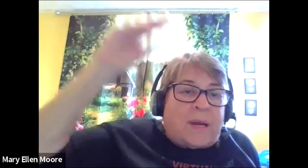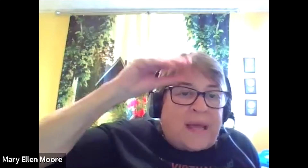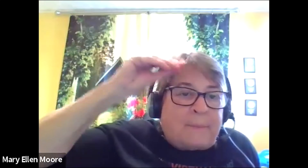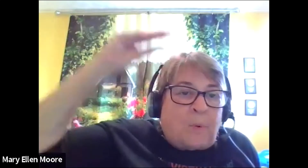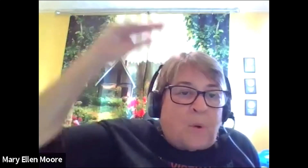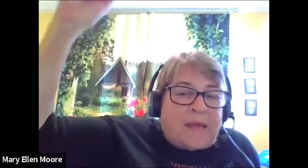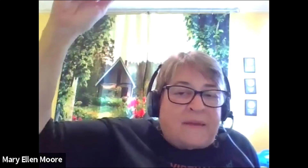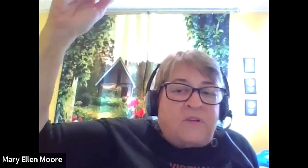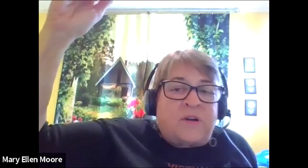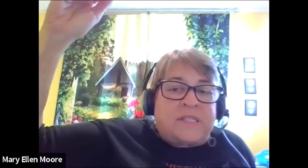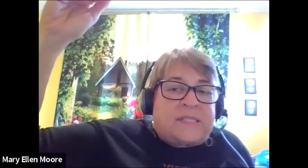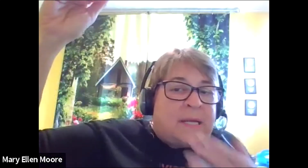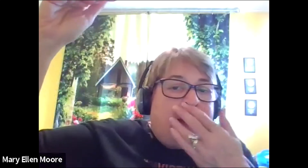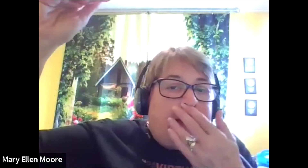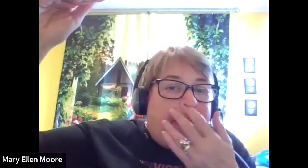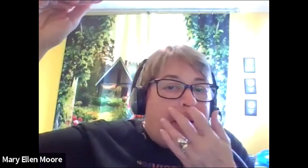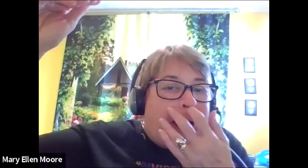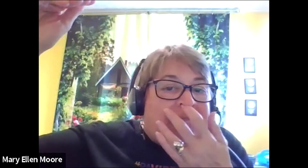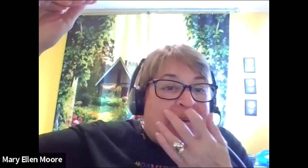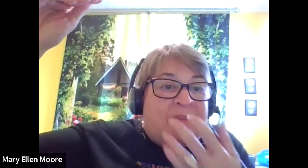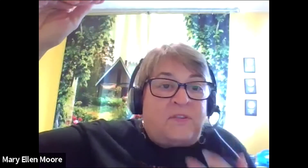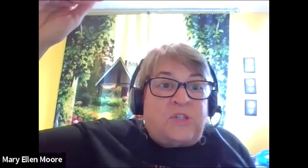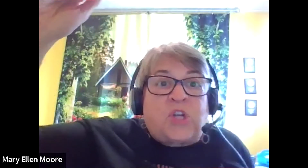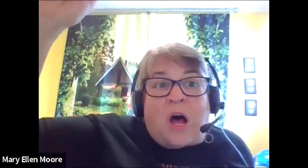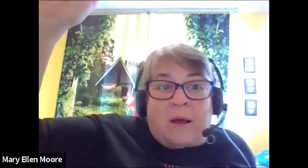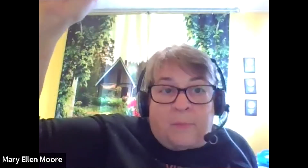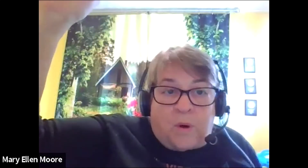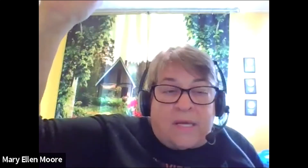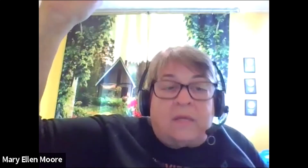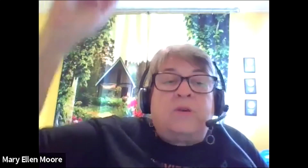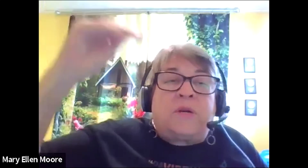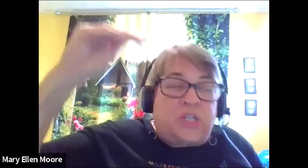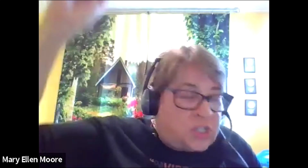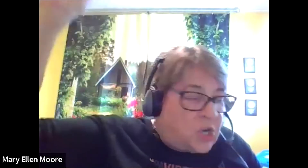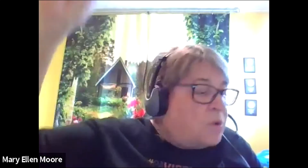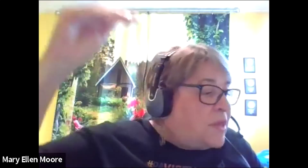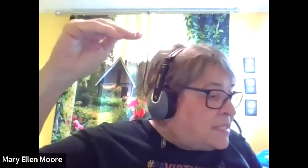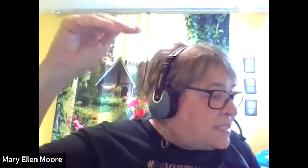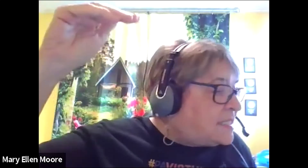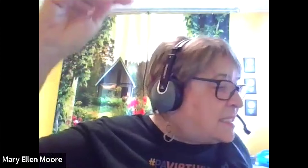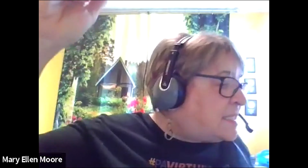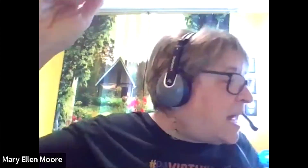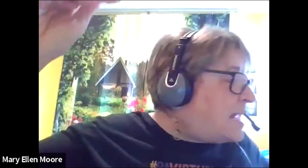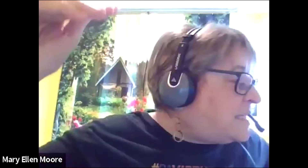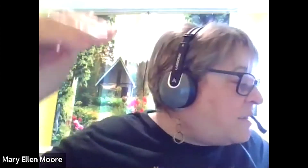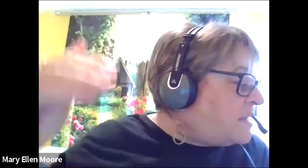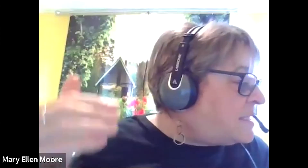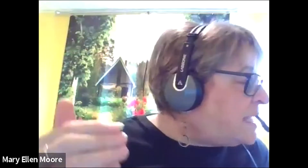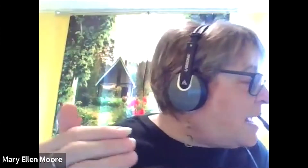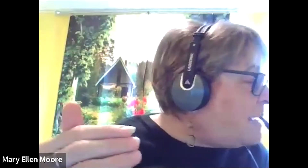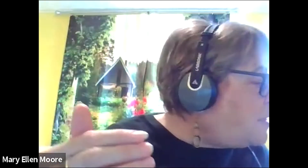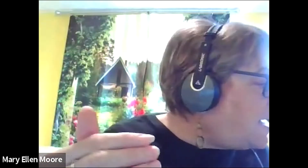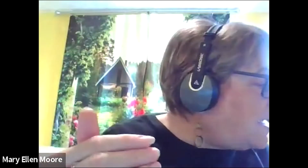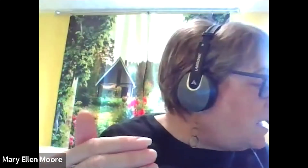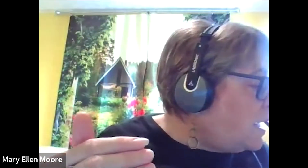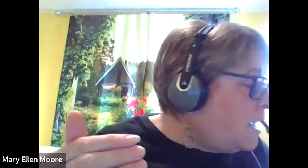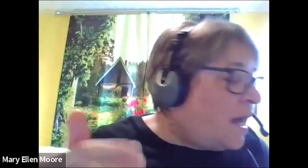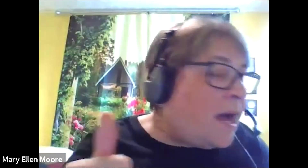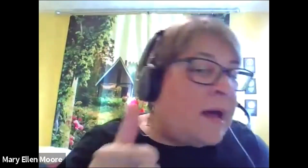like boy. Like if they're asking if you saw a boy, you could show the size there. The same thing